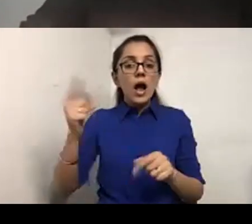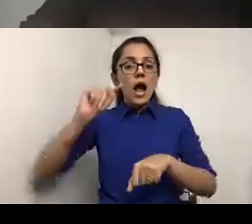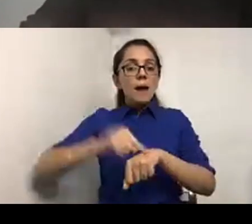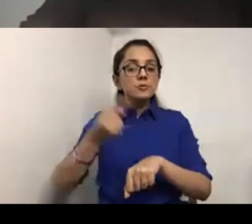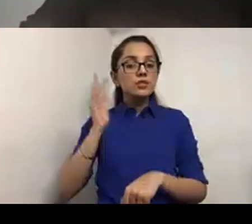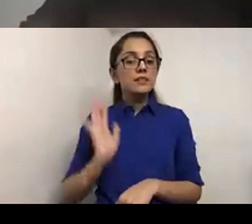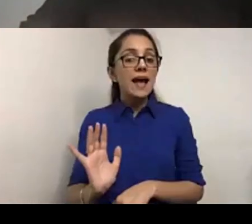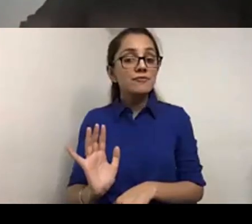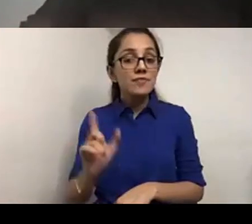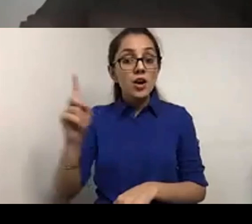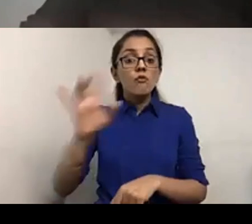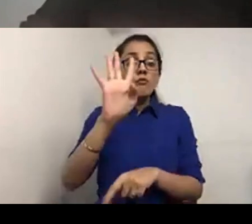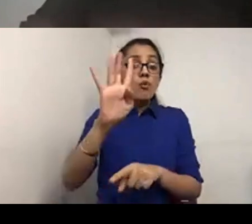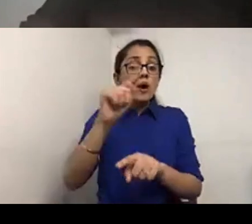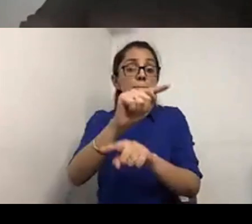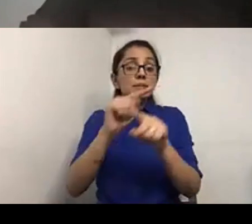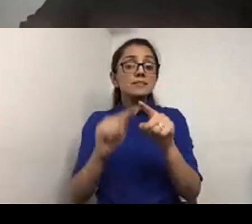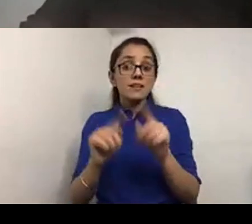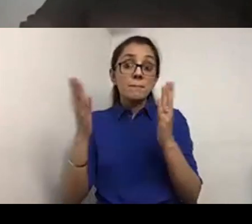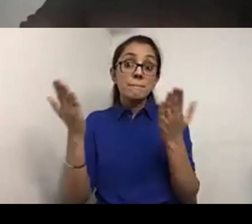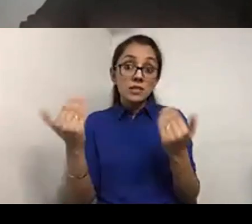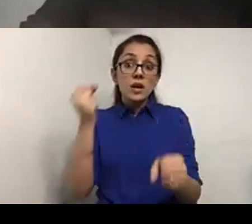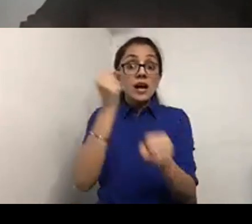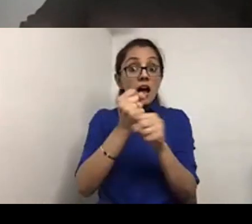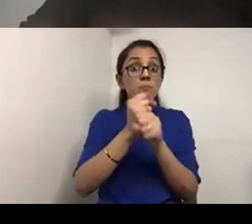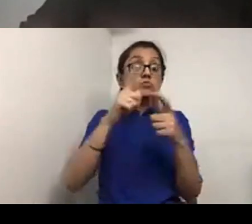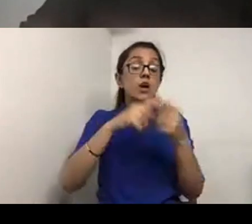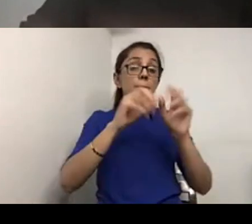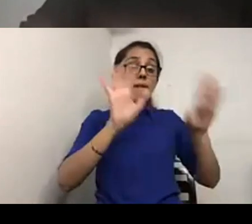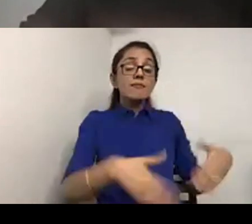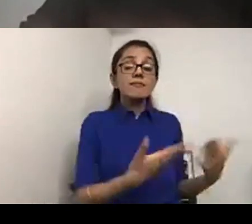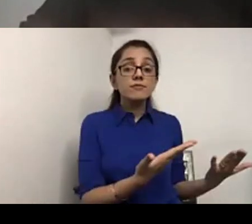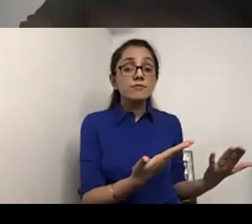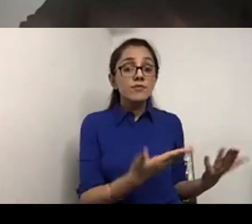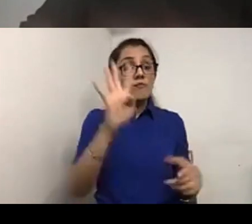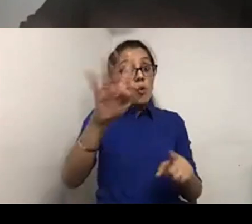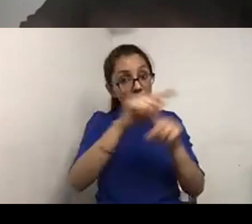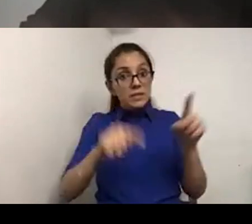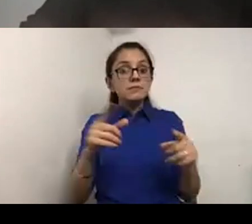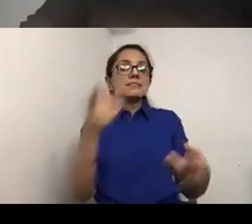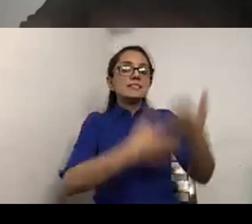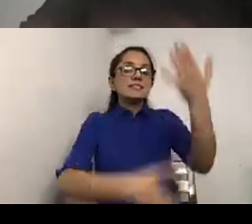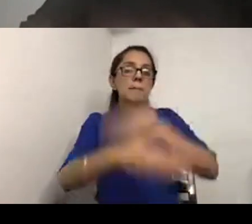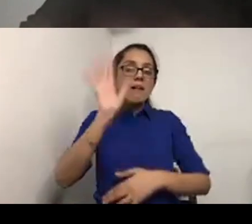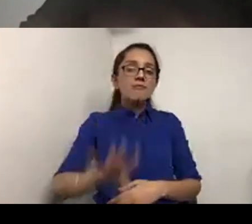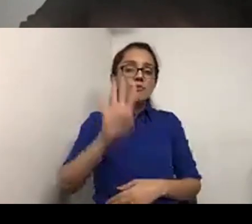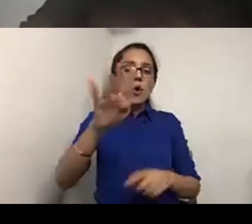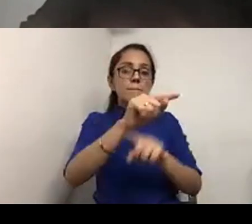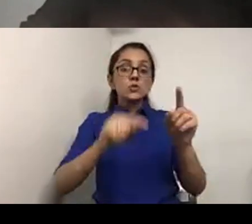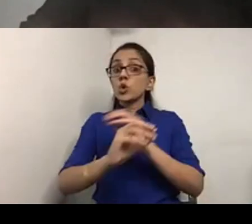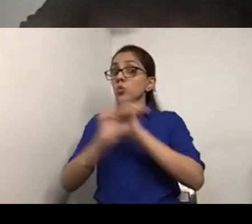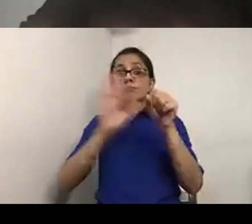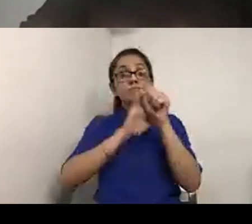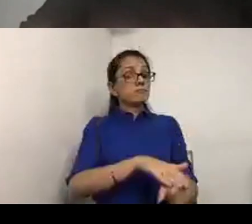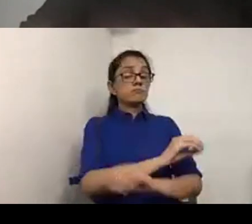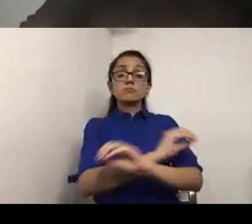for 4% of the government jobs to be for specially abled people with no